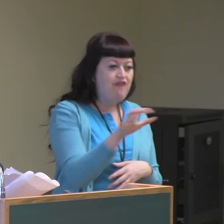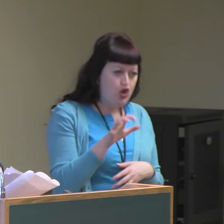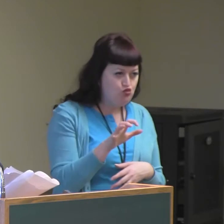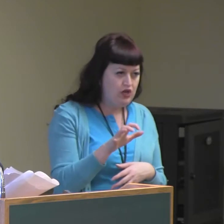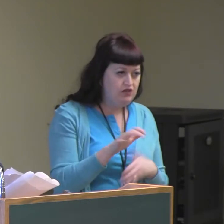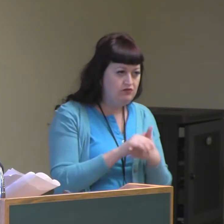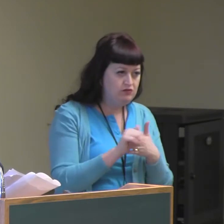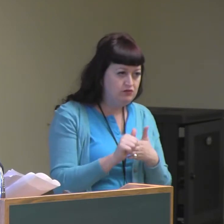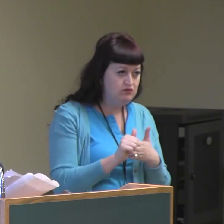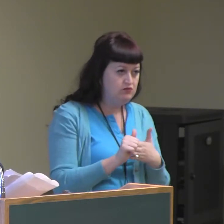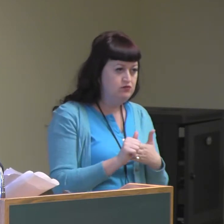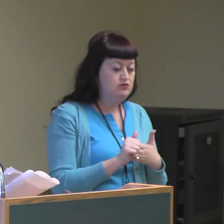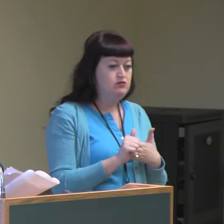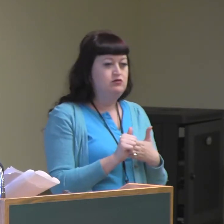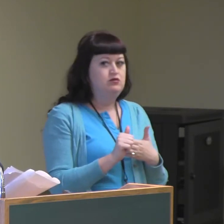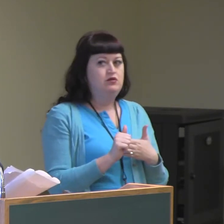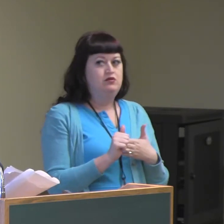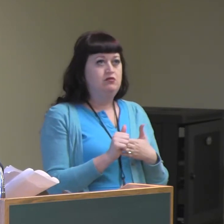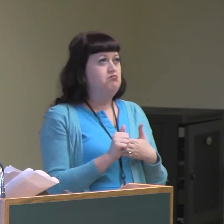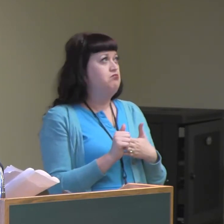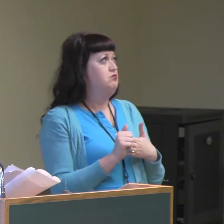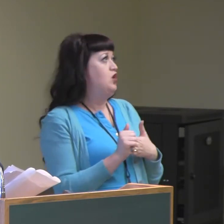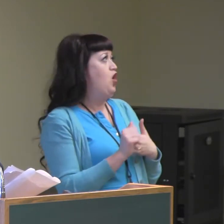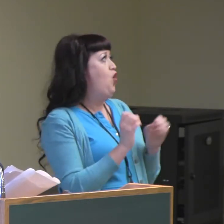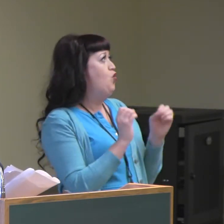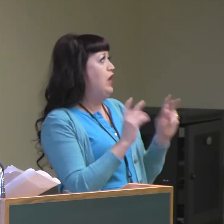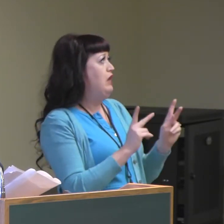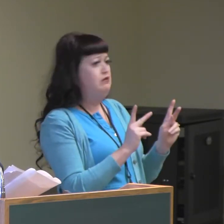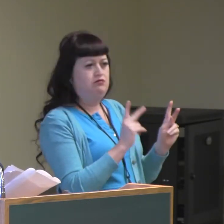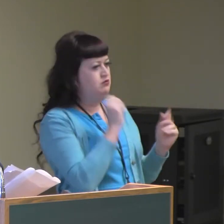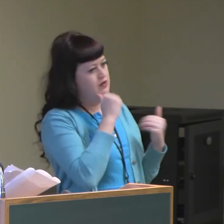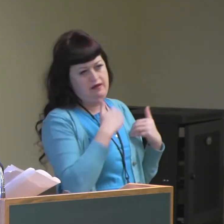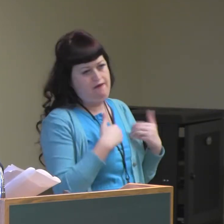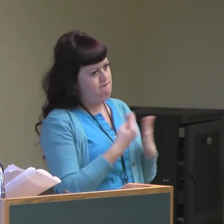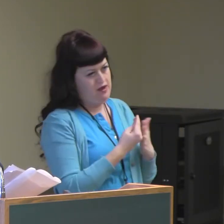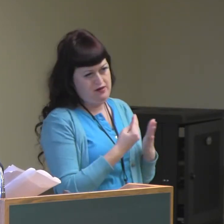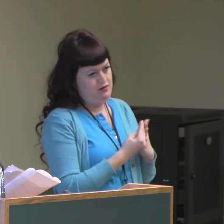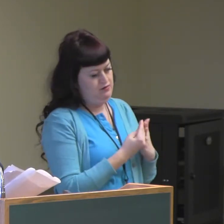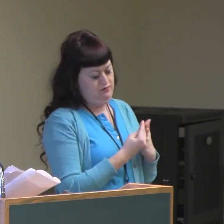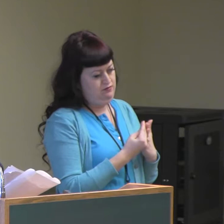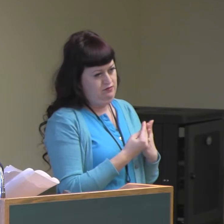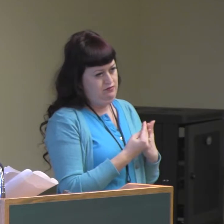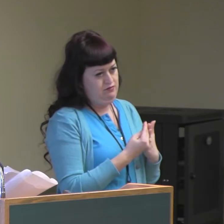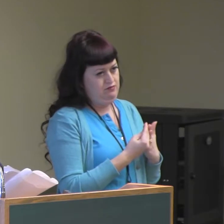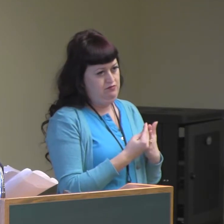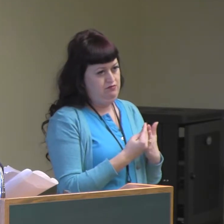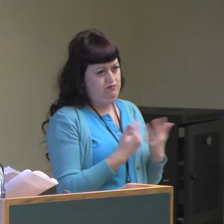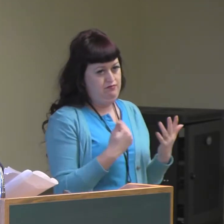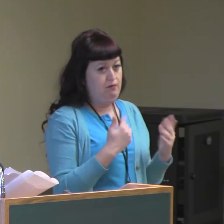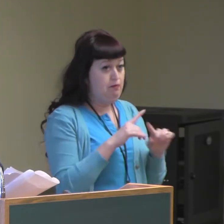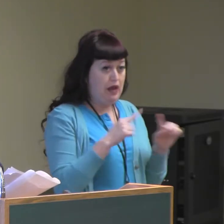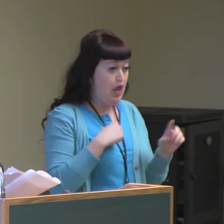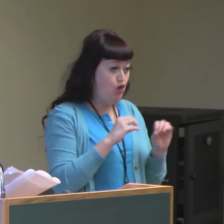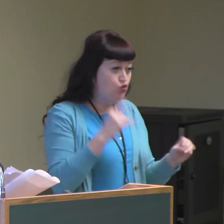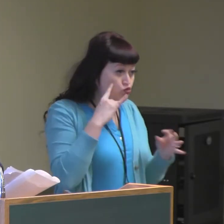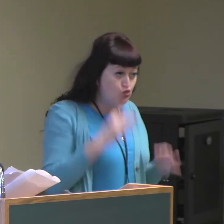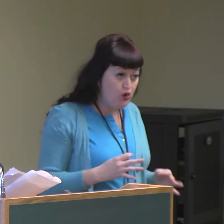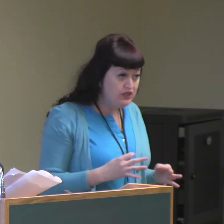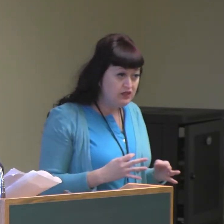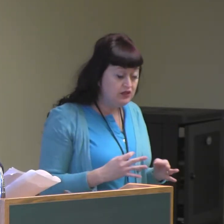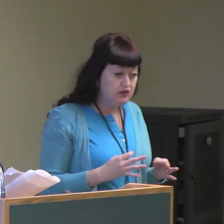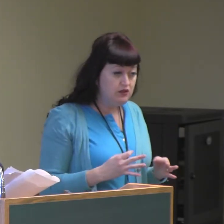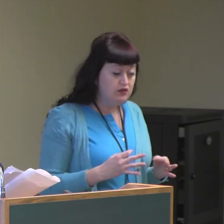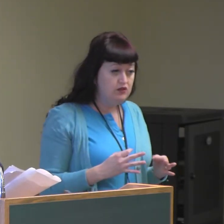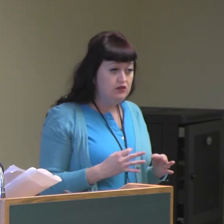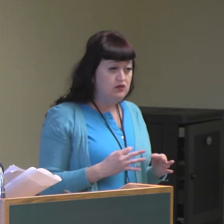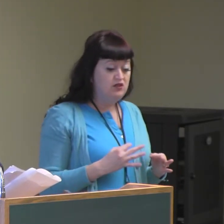500, he replied. Okay, I said. I didn't have the money, but I feel like I didn't have a choice. We are